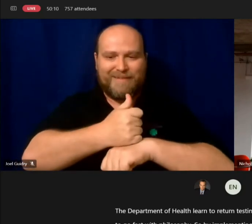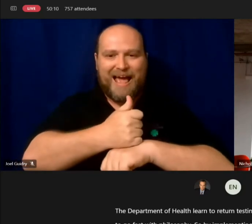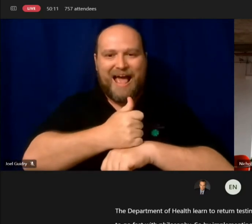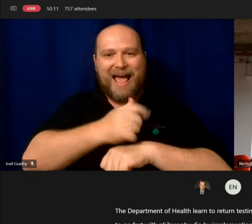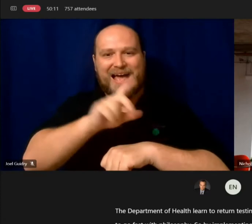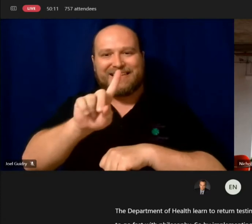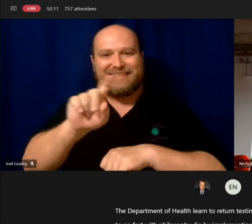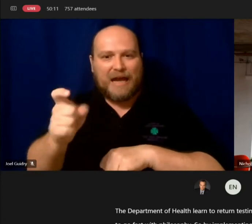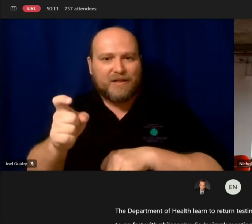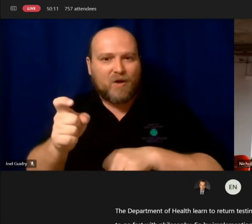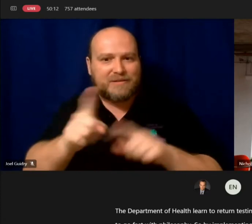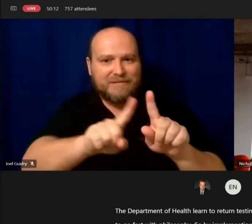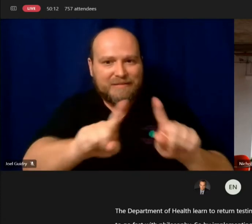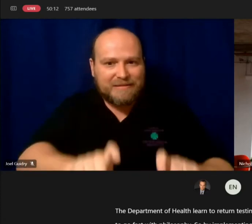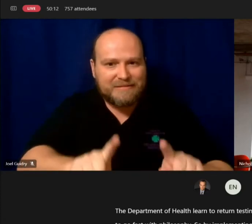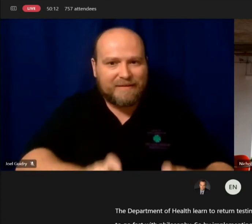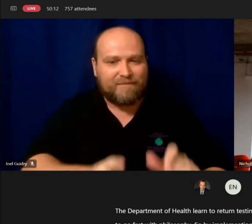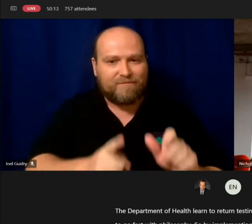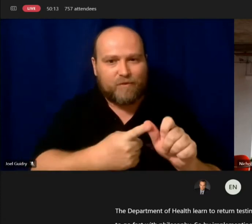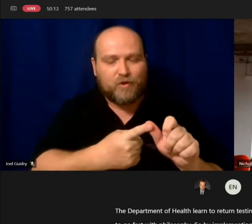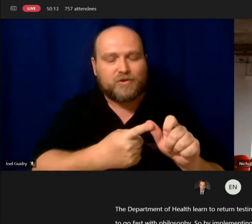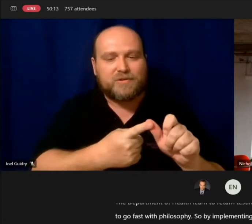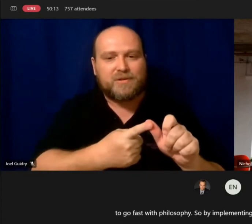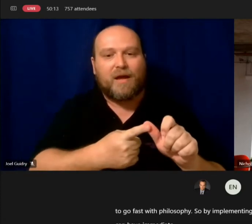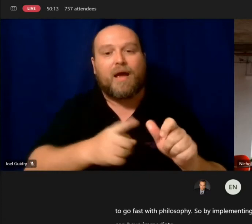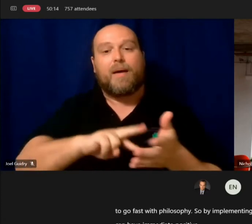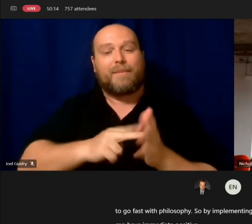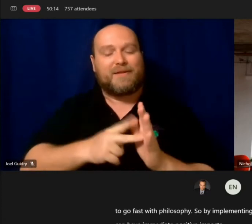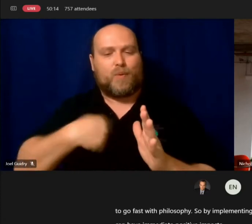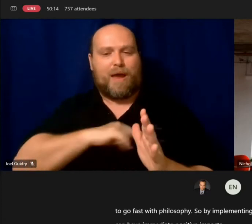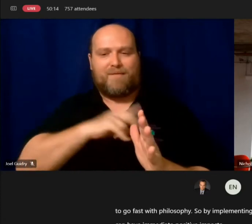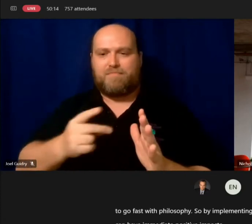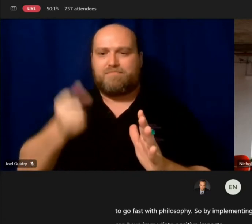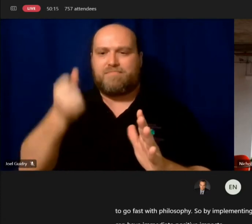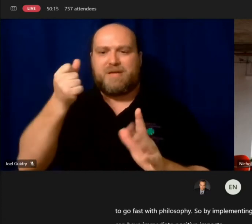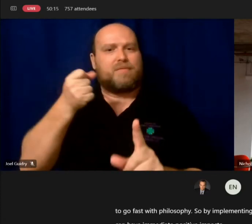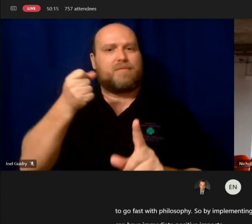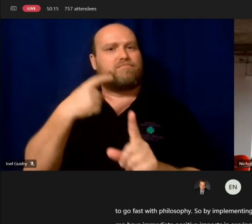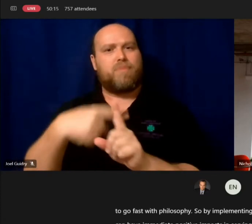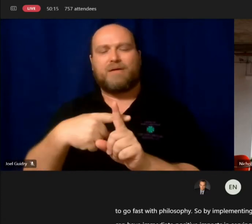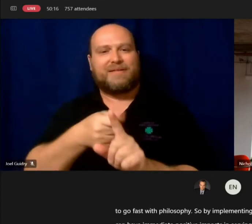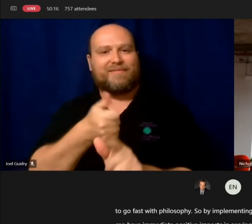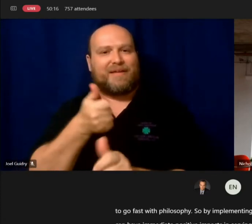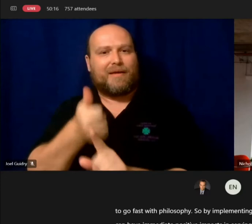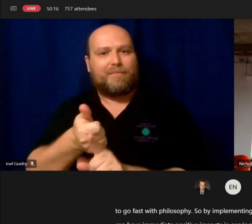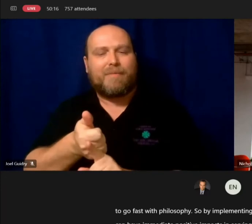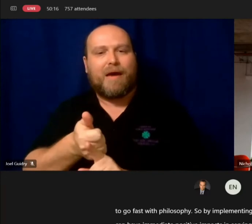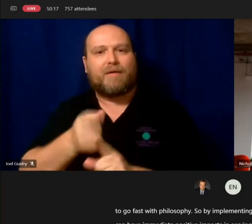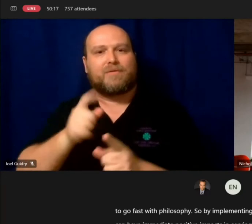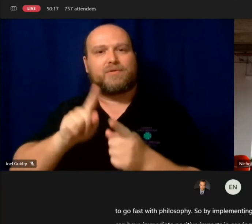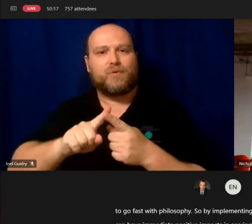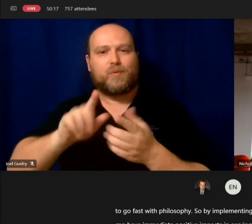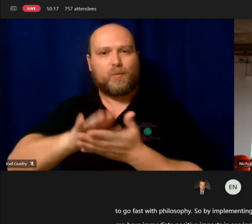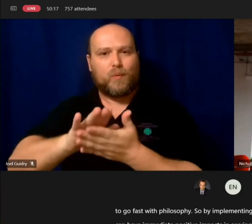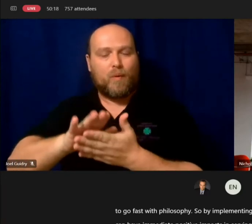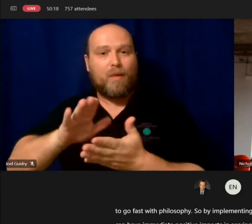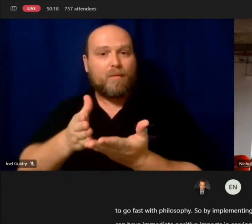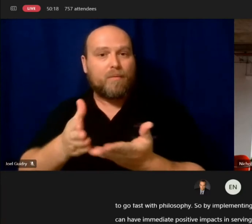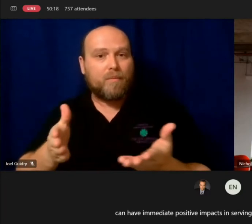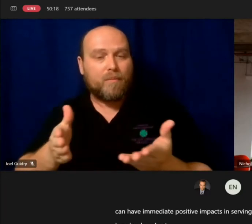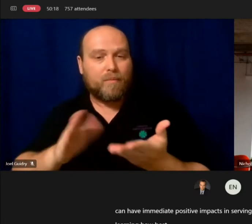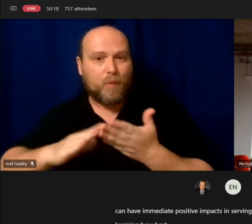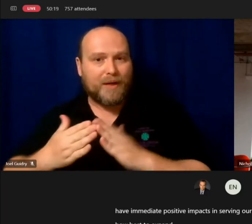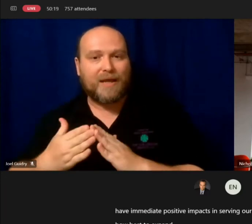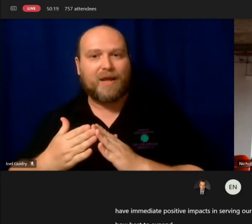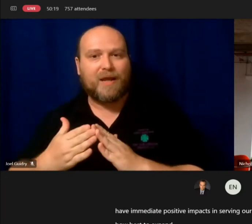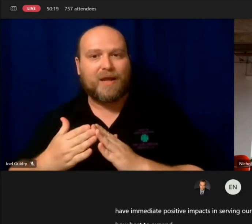have immediate positive impacts in serving our school community while learning how best to expand. So once we